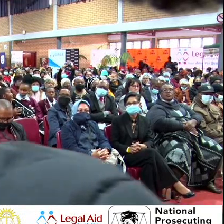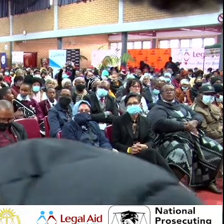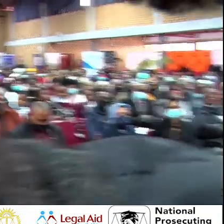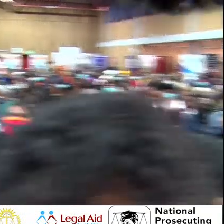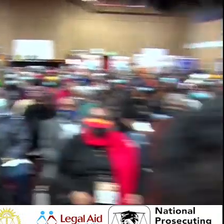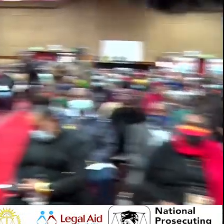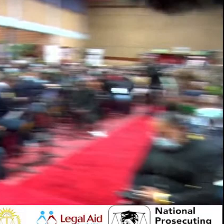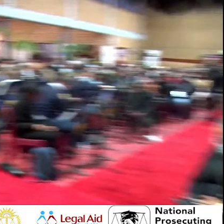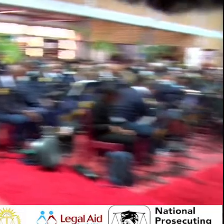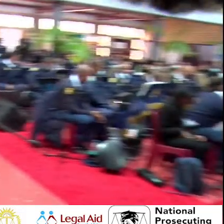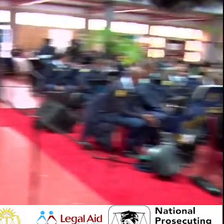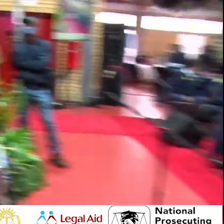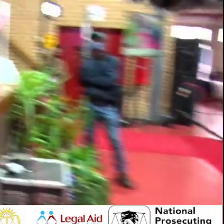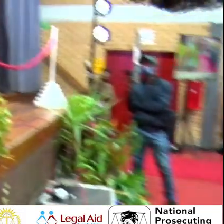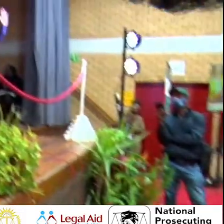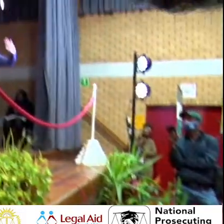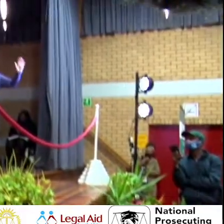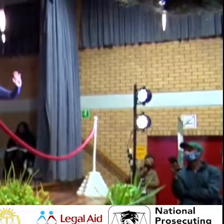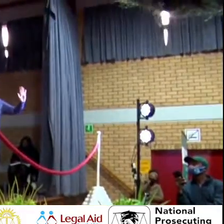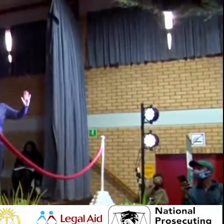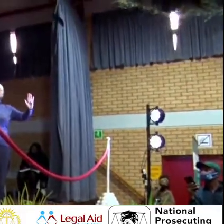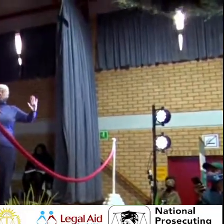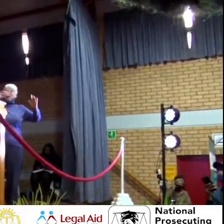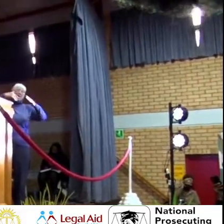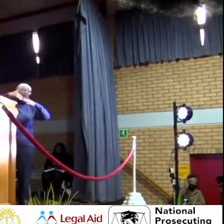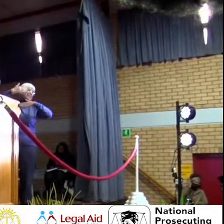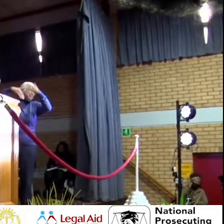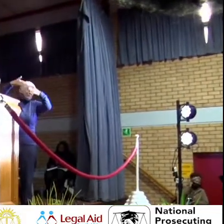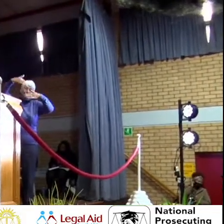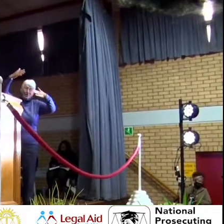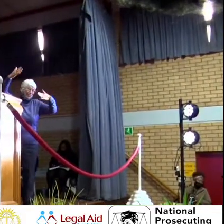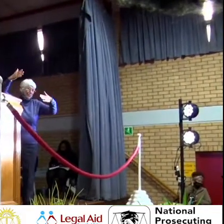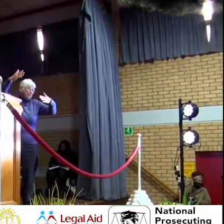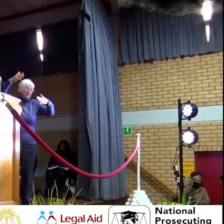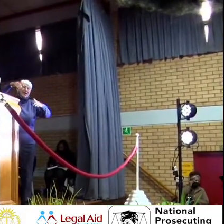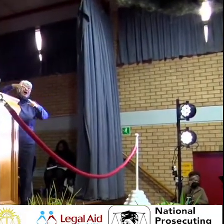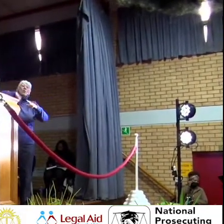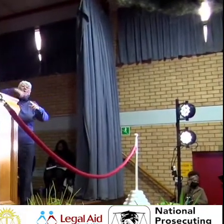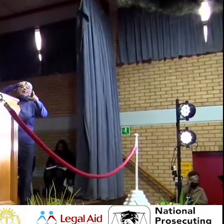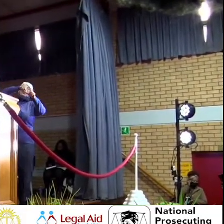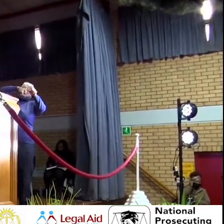because the mother says, what will happen to us if your father goes to jail?